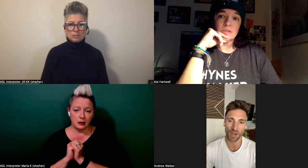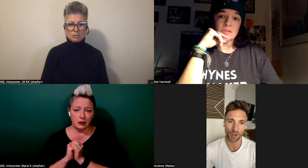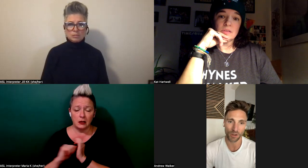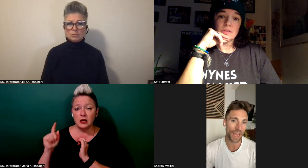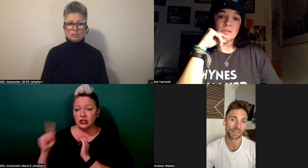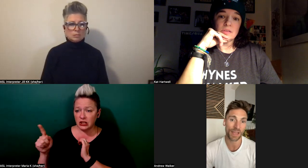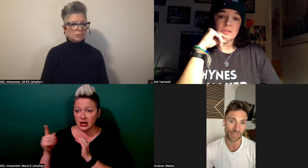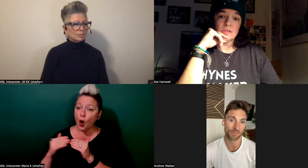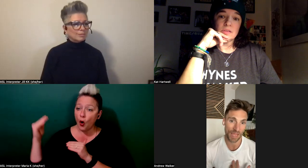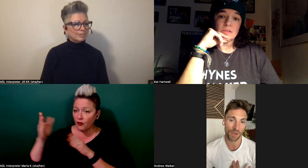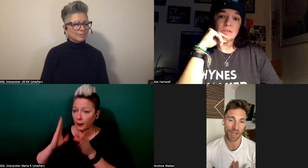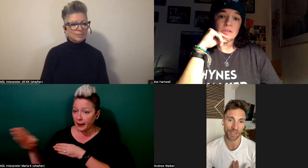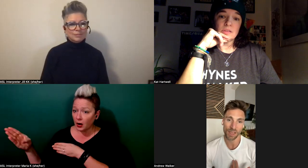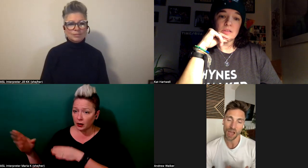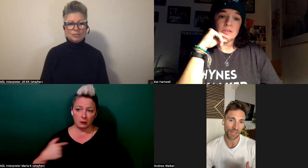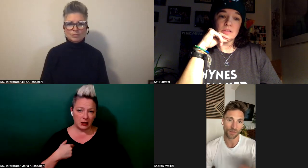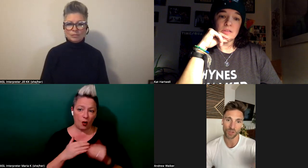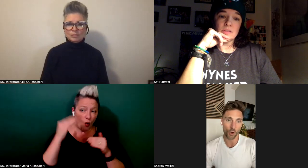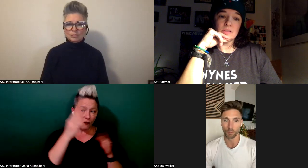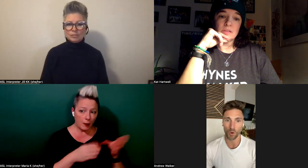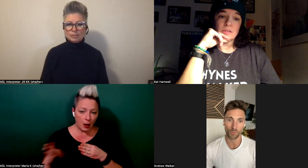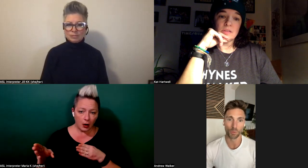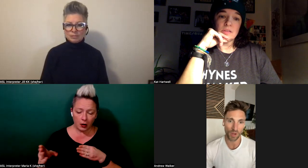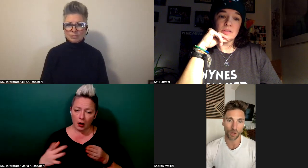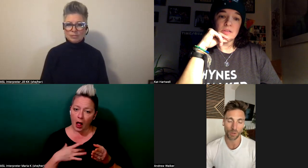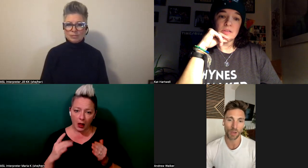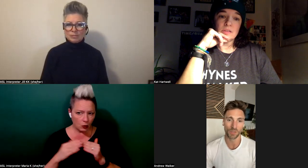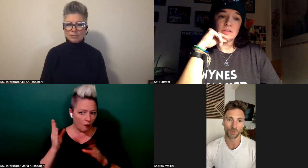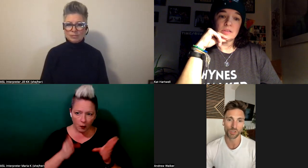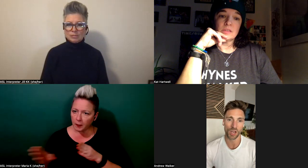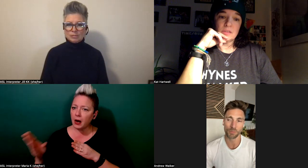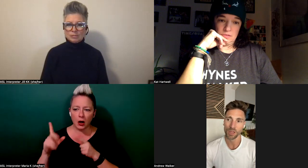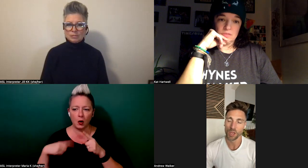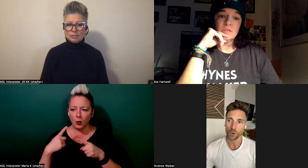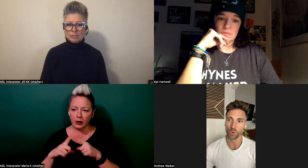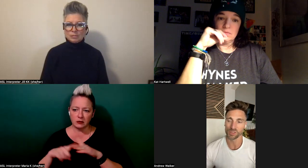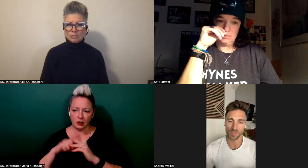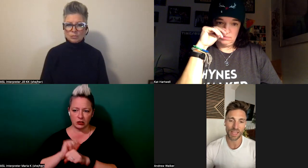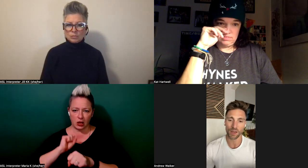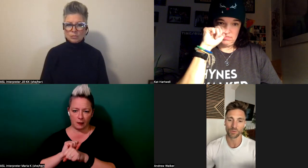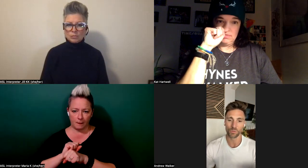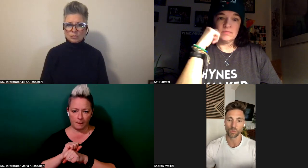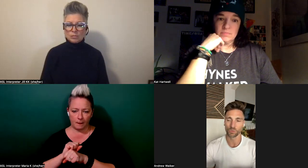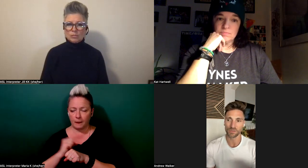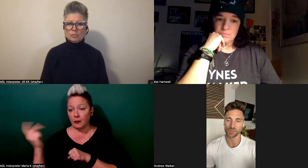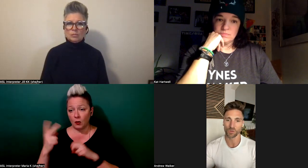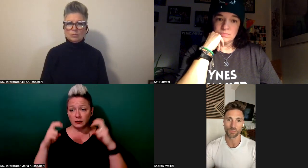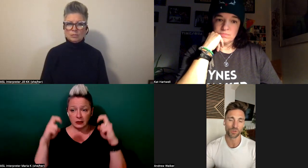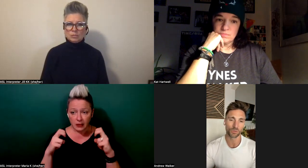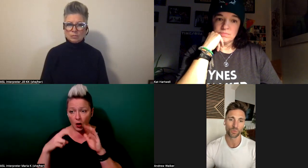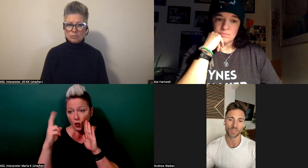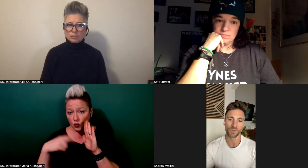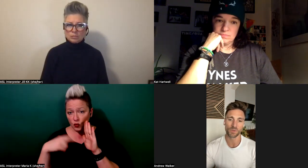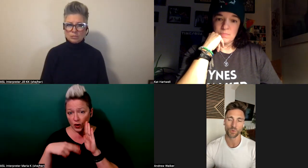over preparer, as am I. I love to over prepare when I'm coming into a job. We'll sit down, we'll read the